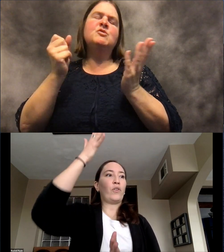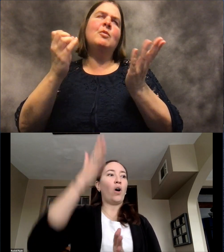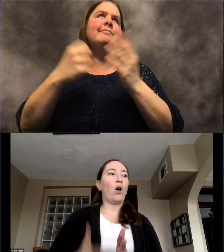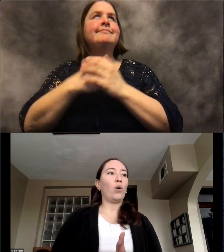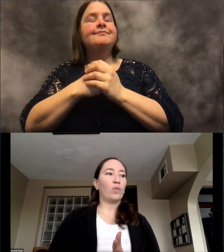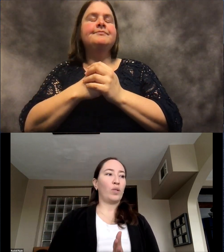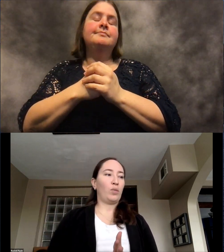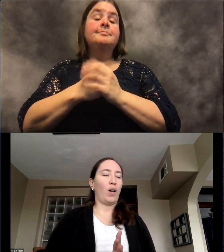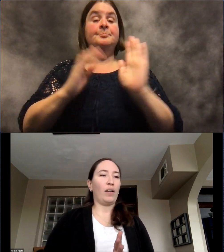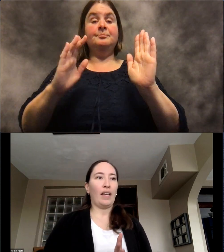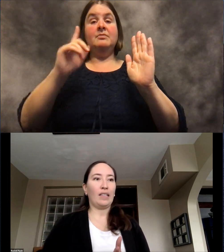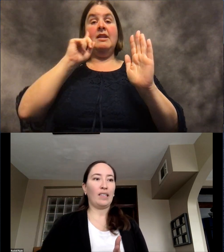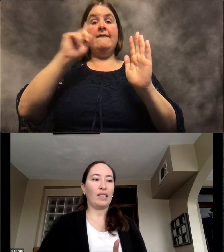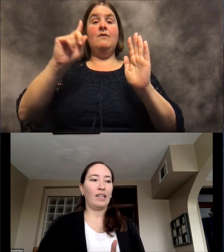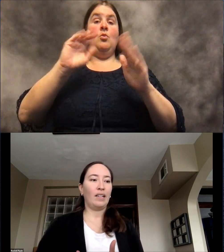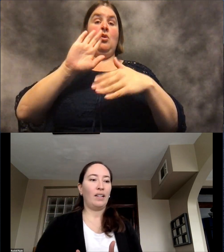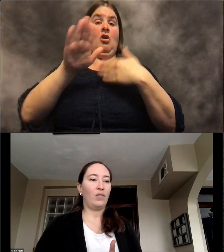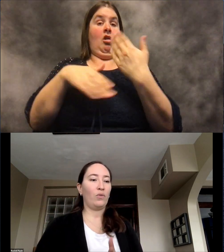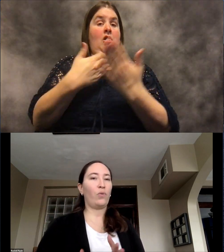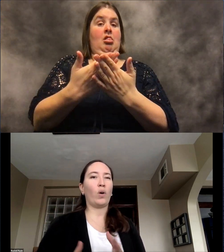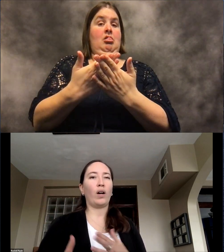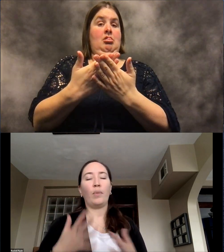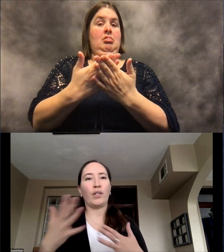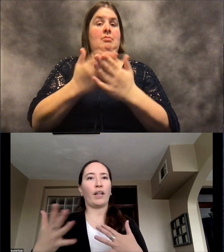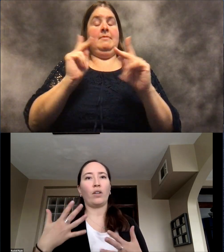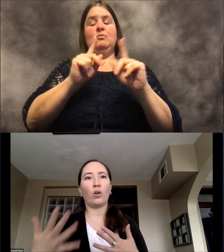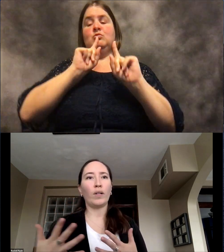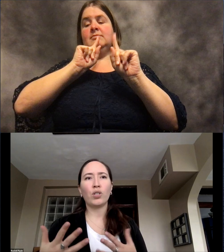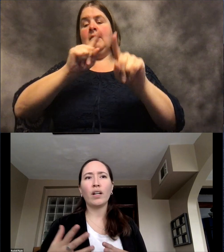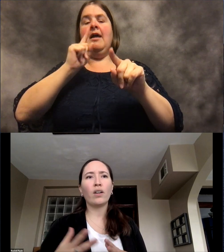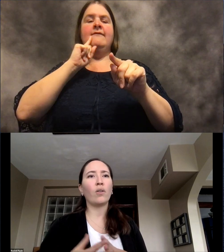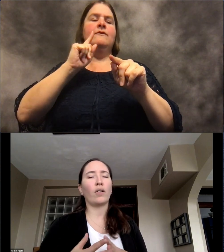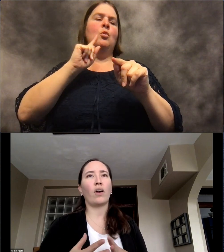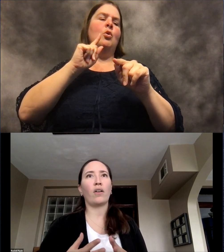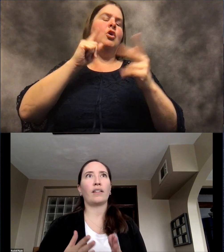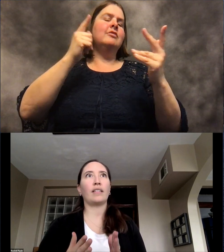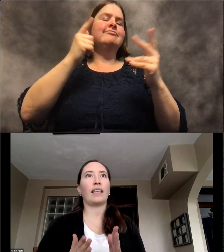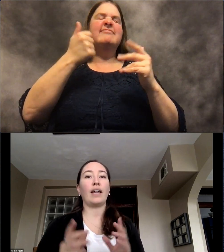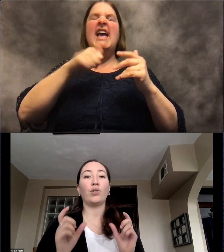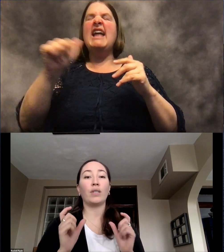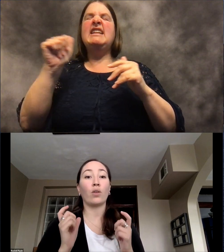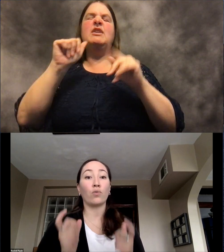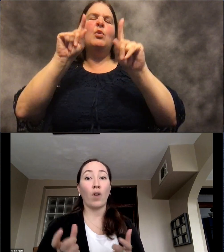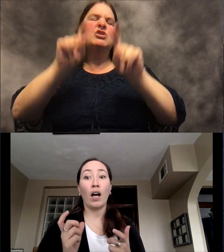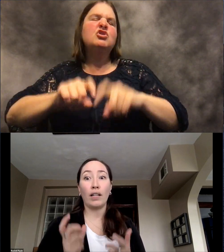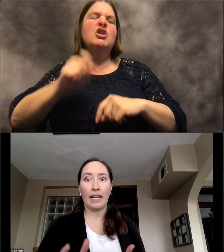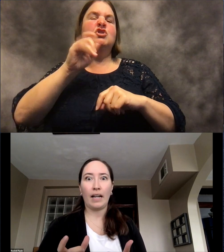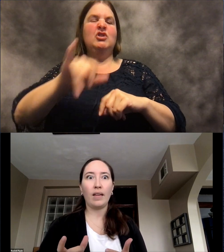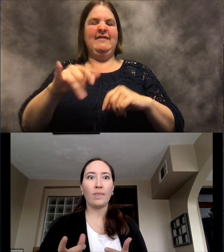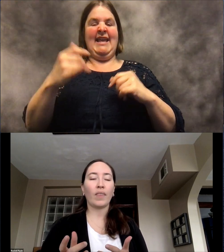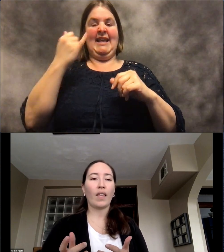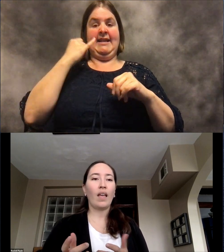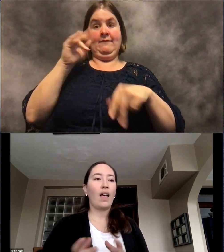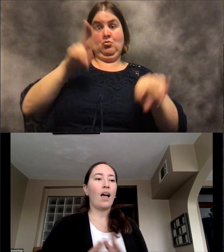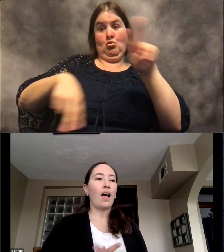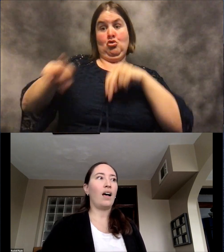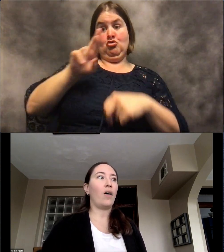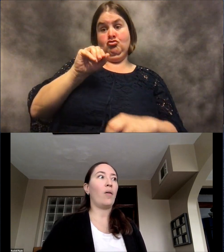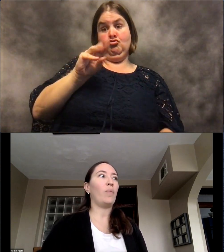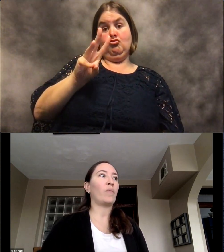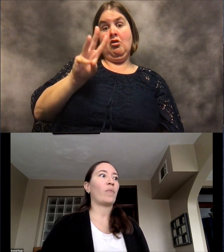basically for all respondents for a particular questionnaire or things like that, using the raw data,